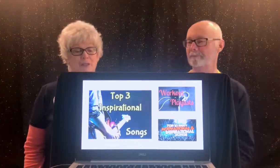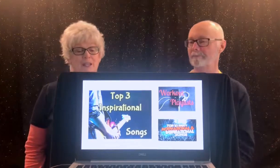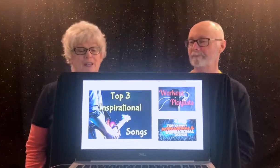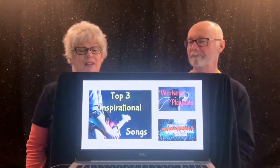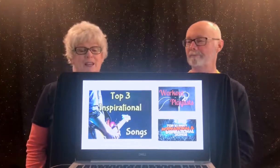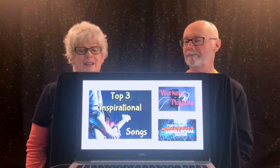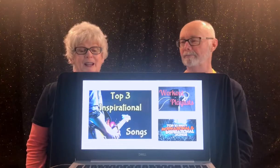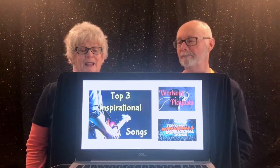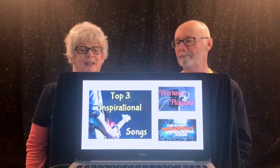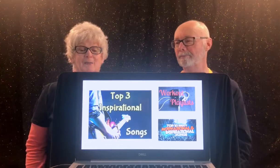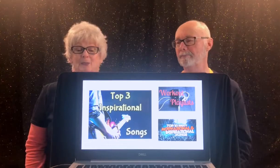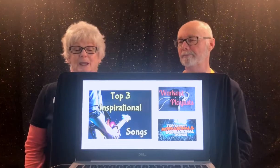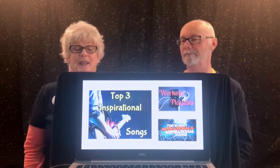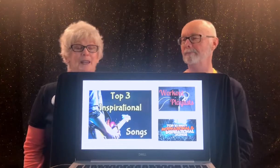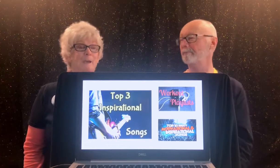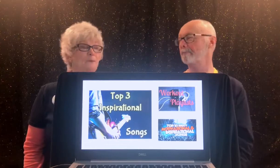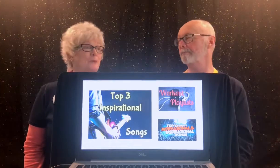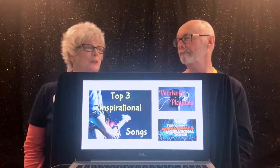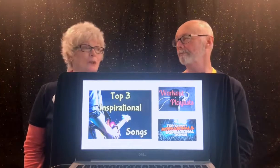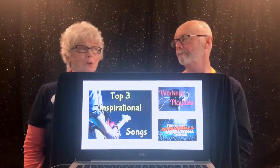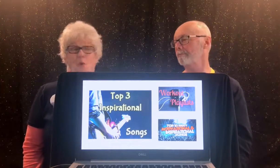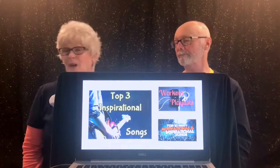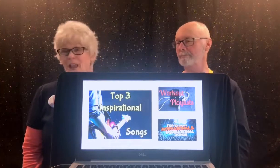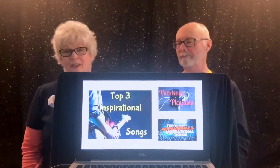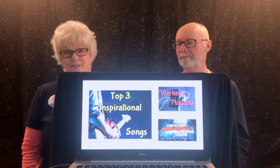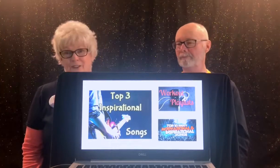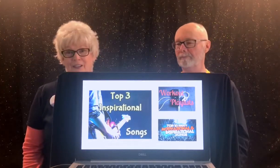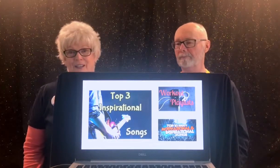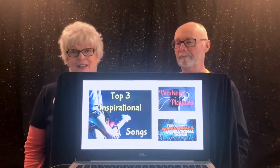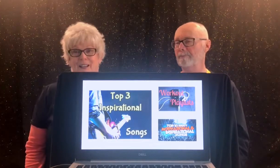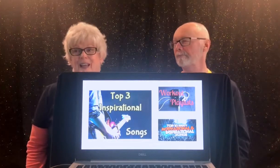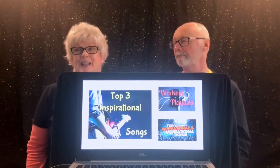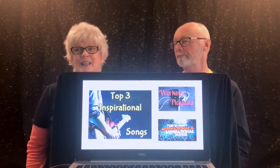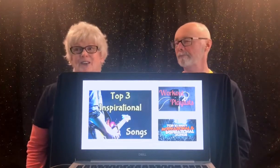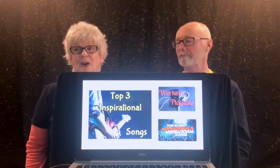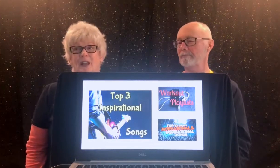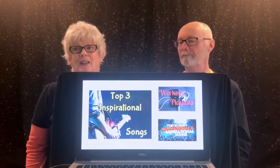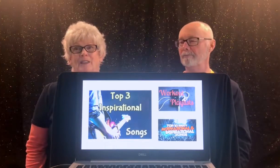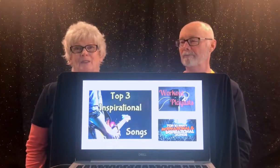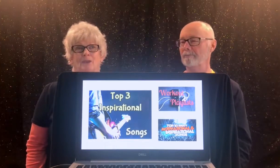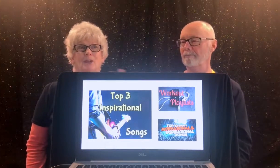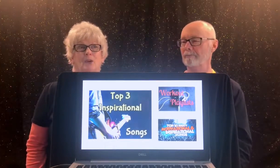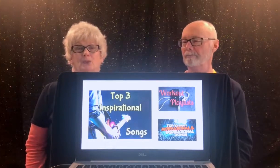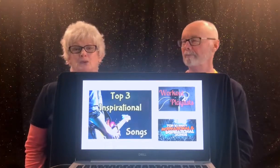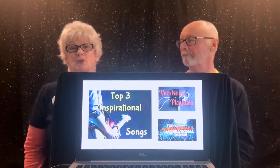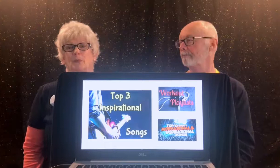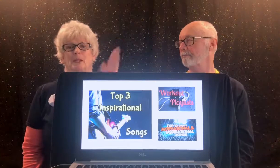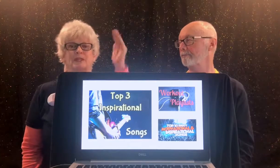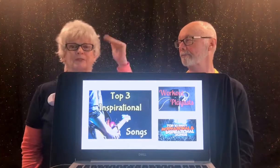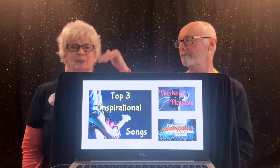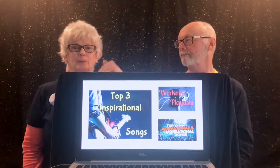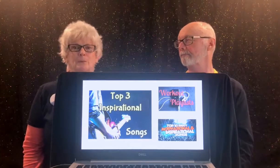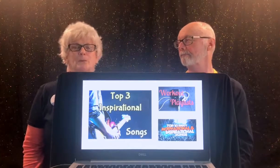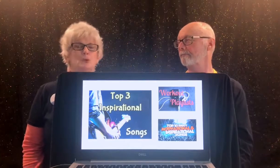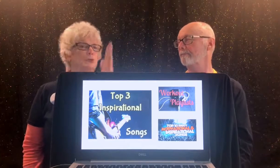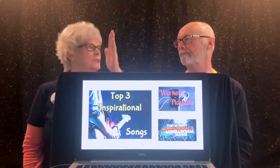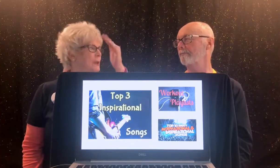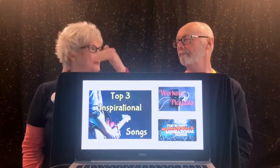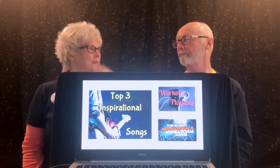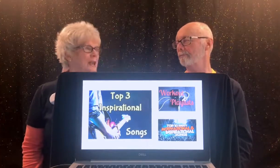music that I can play whenever. You know, we go through so many different moods up and